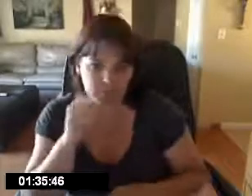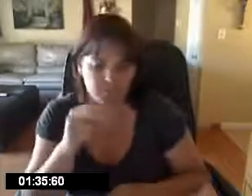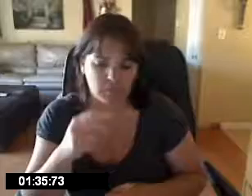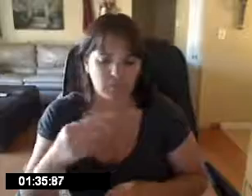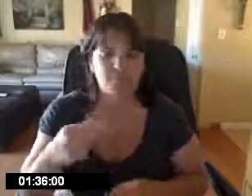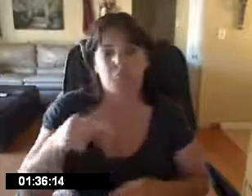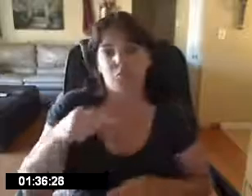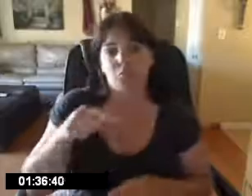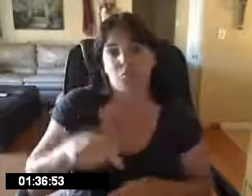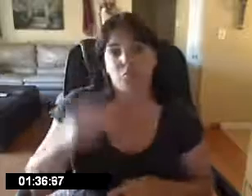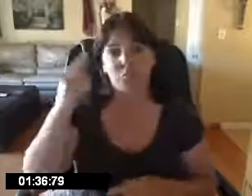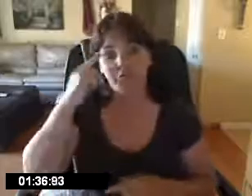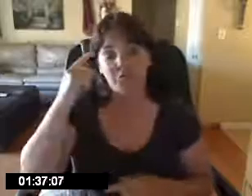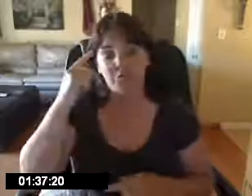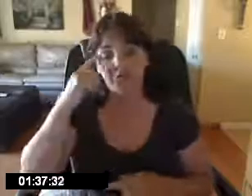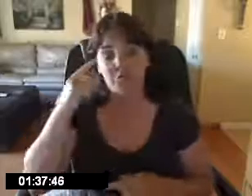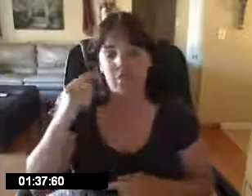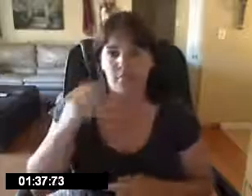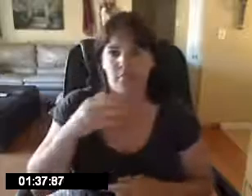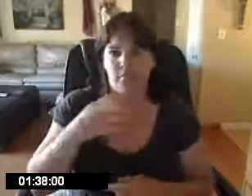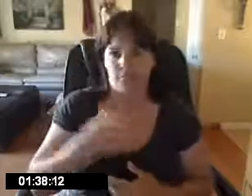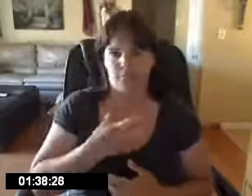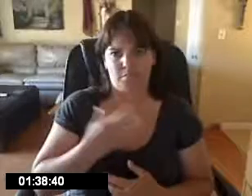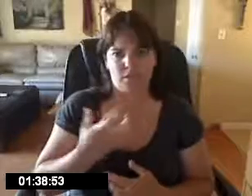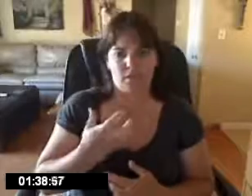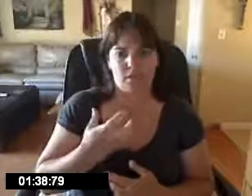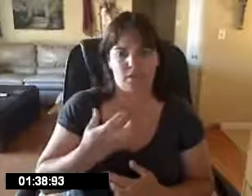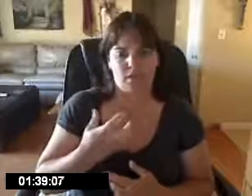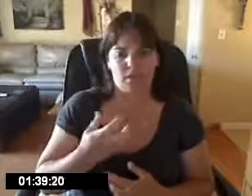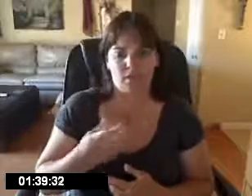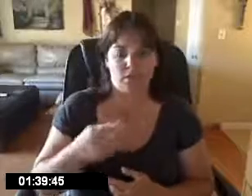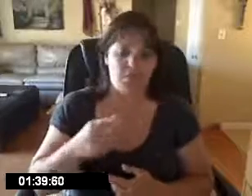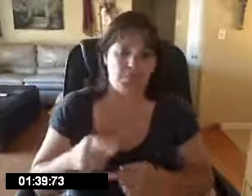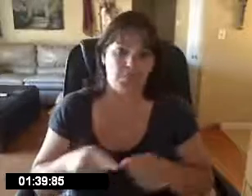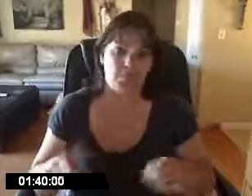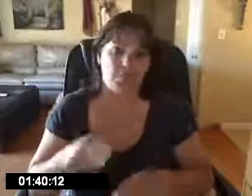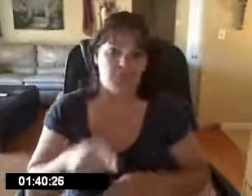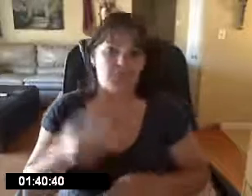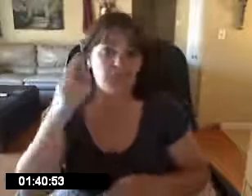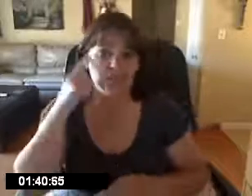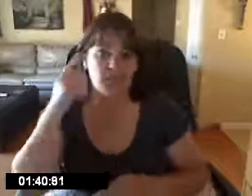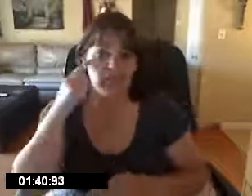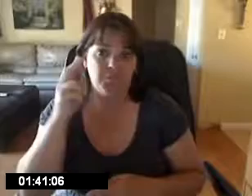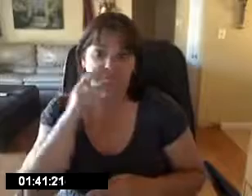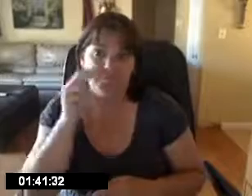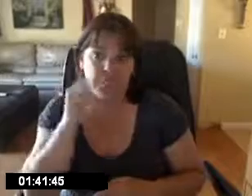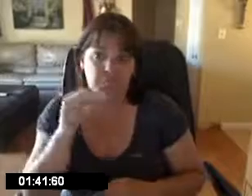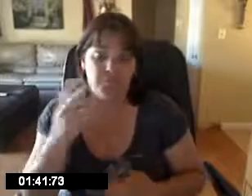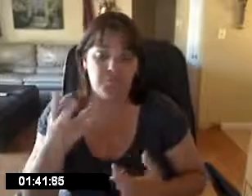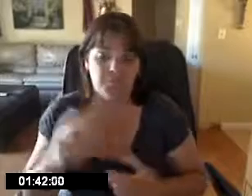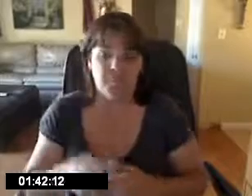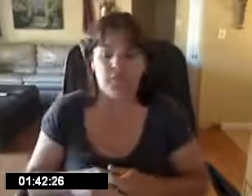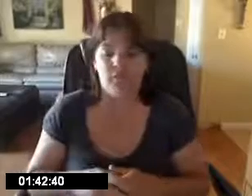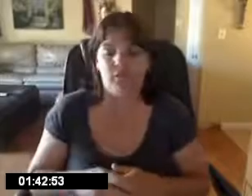funny. And then you know how your feelings can get hurt and such. So